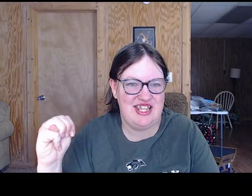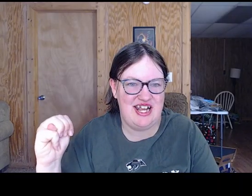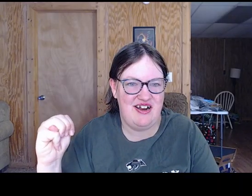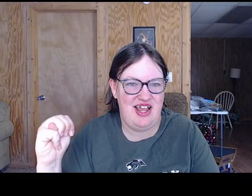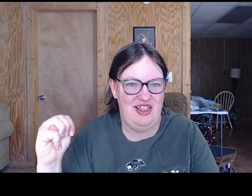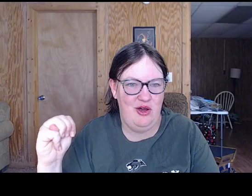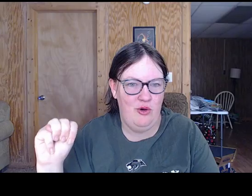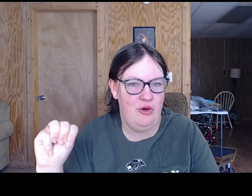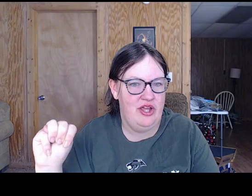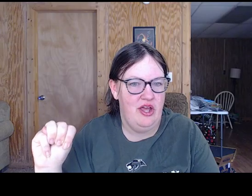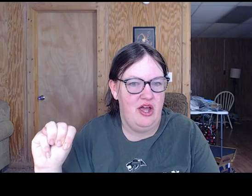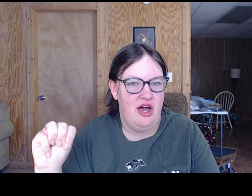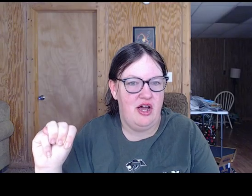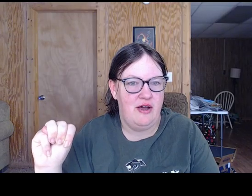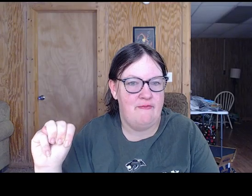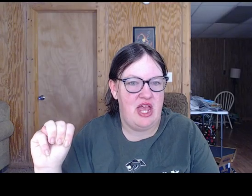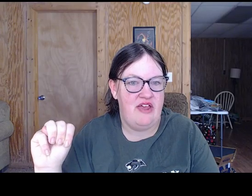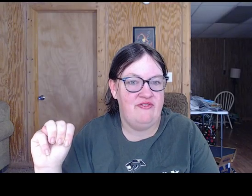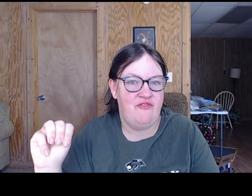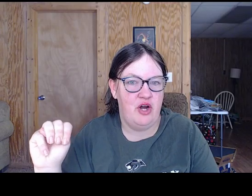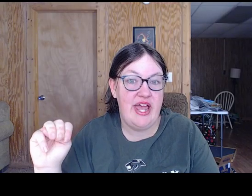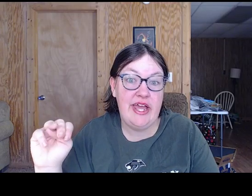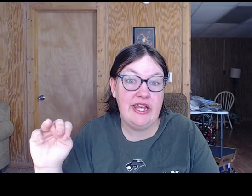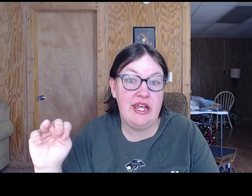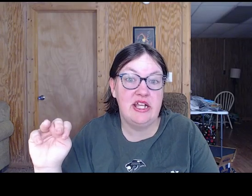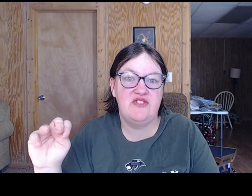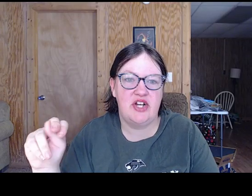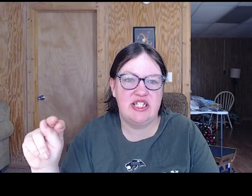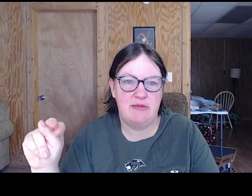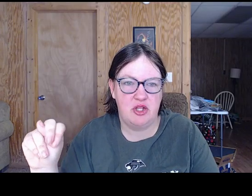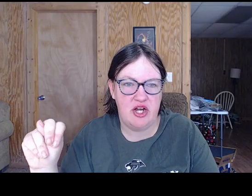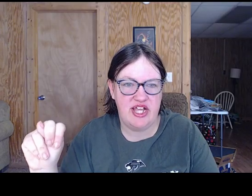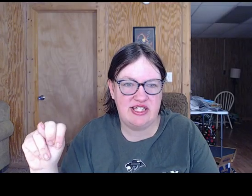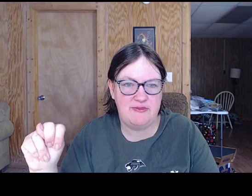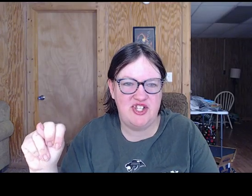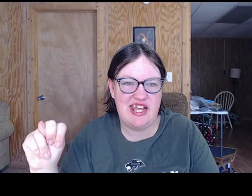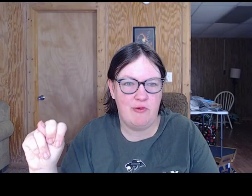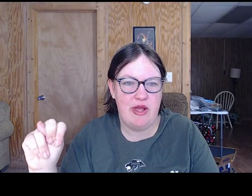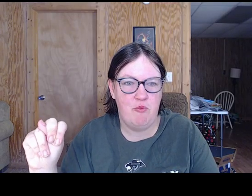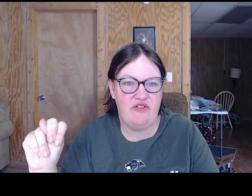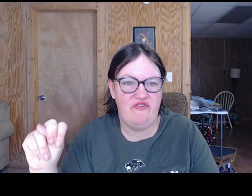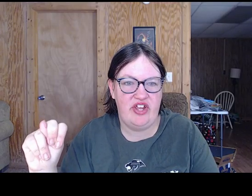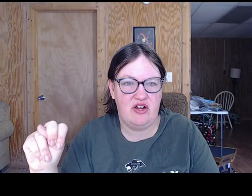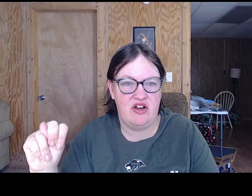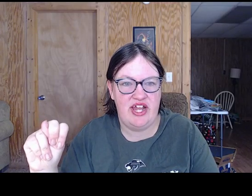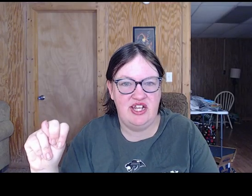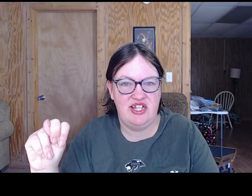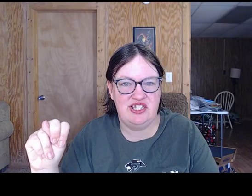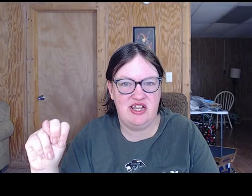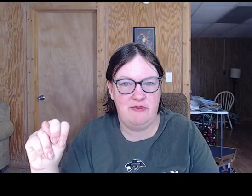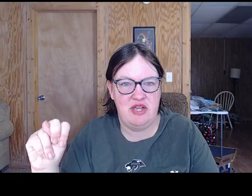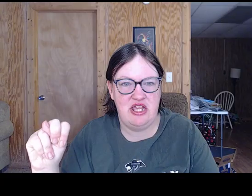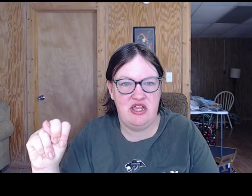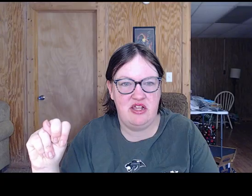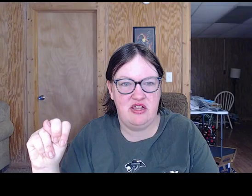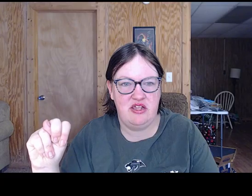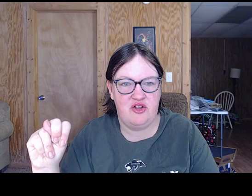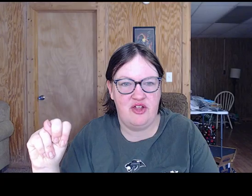there. Oh. And for N, it's very similar, except you take away one finger, and it's going to be your thumb under